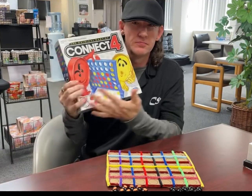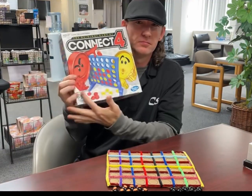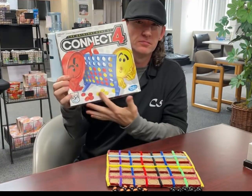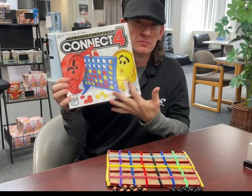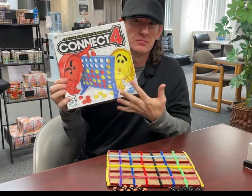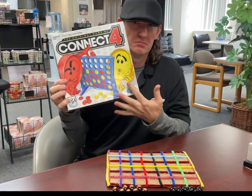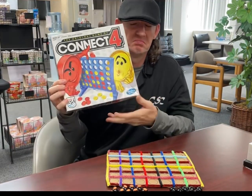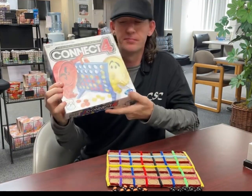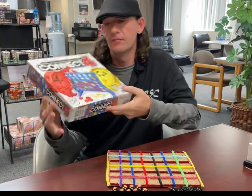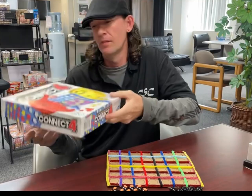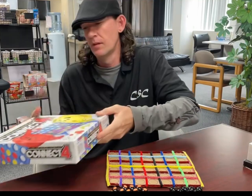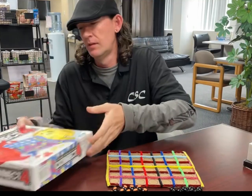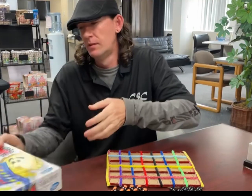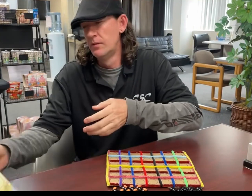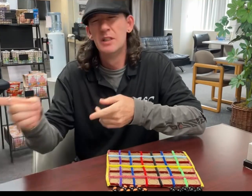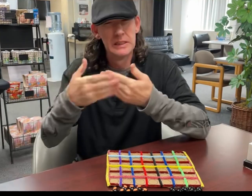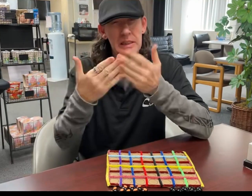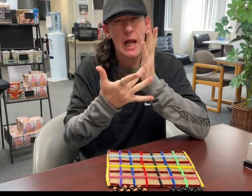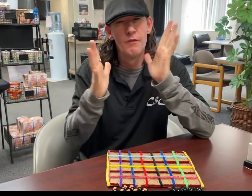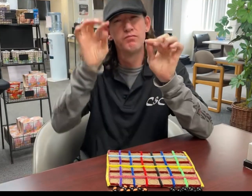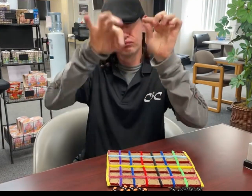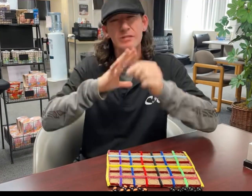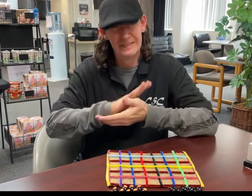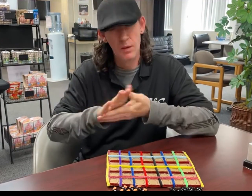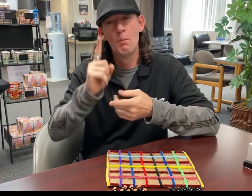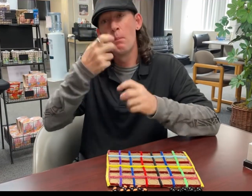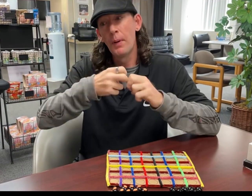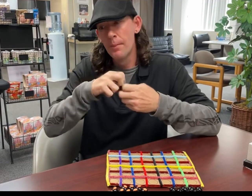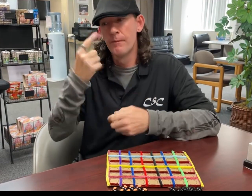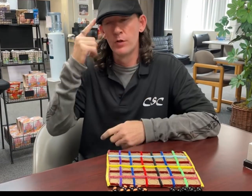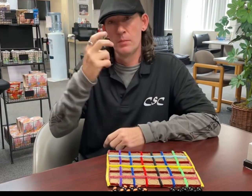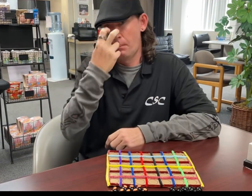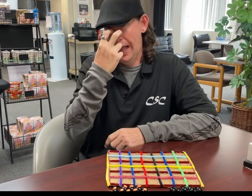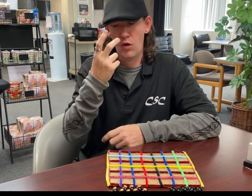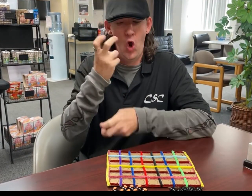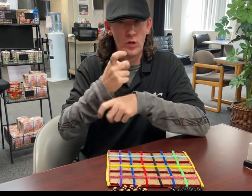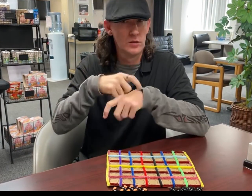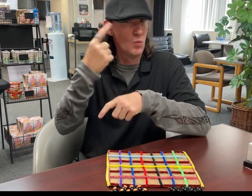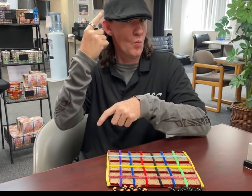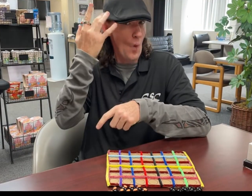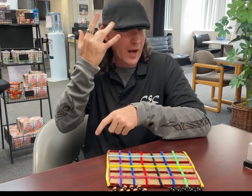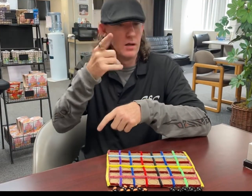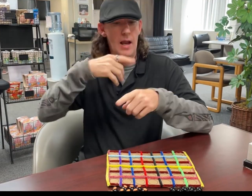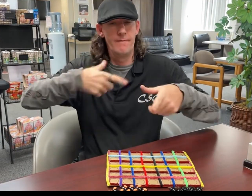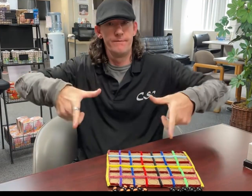have to connect 4 of the same color pieces in a line to win. And it's easy to play because you just drop it down a